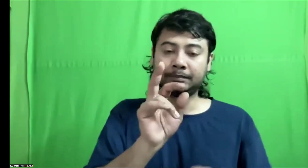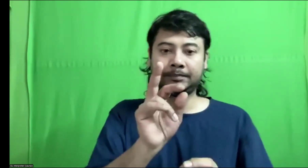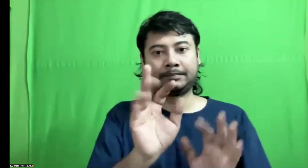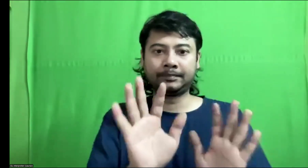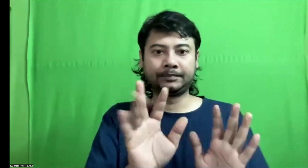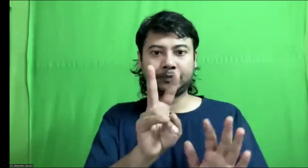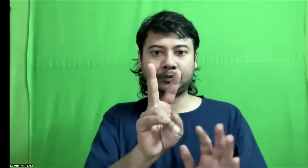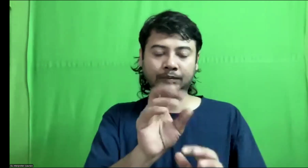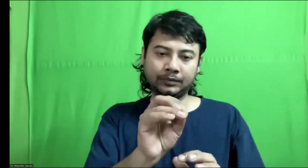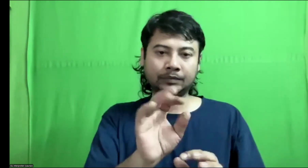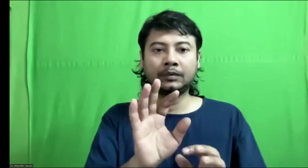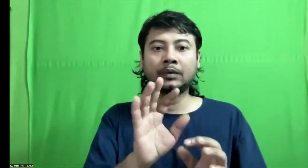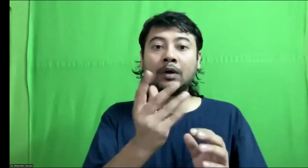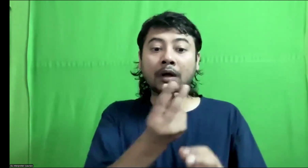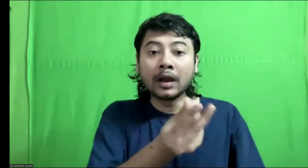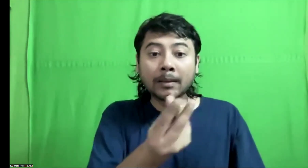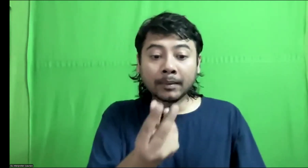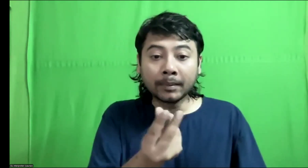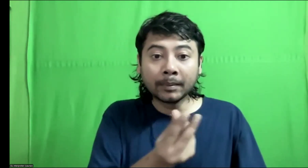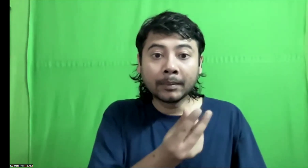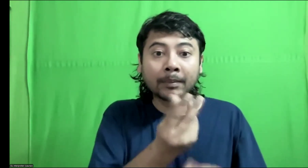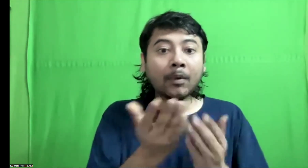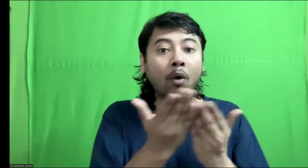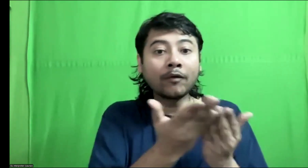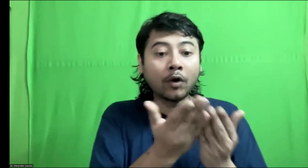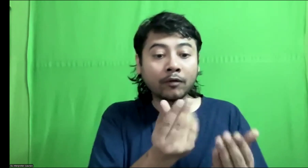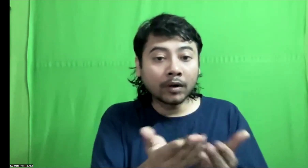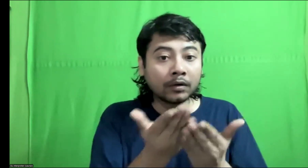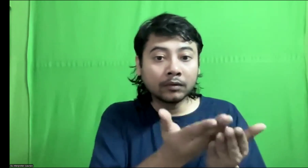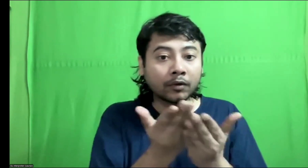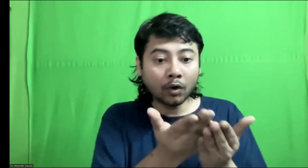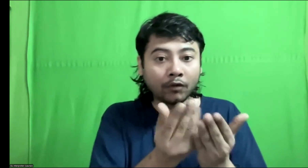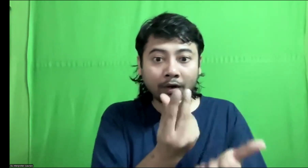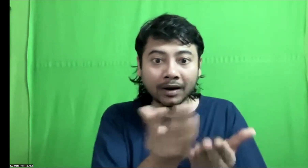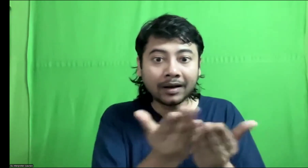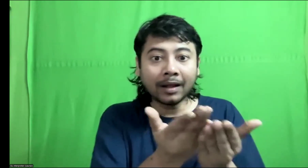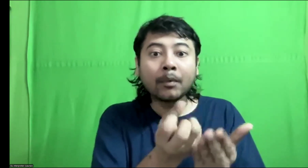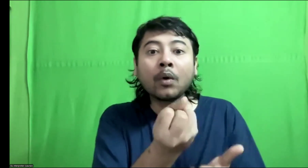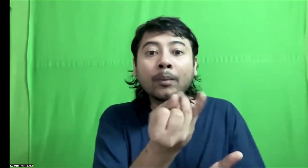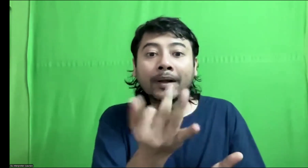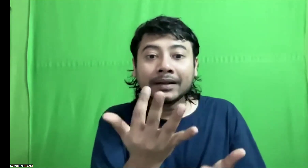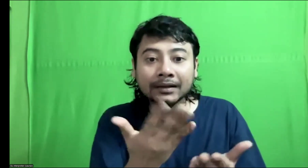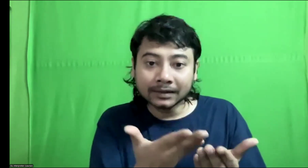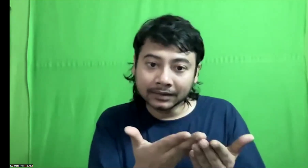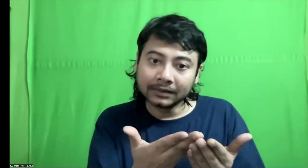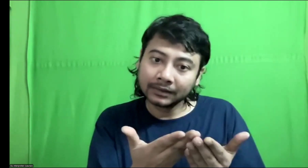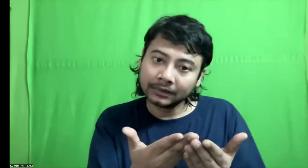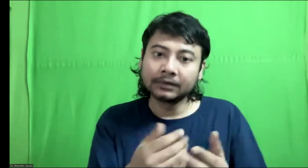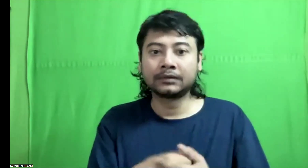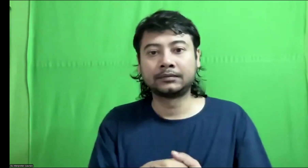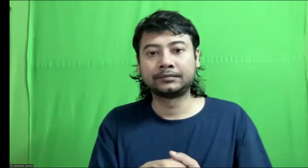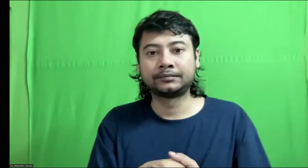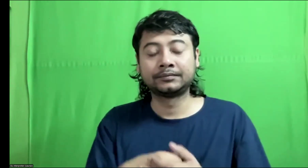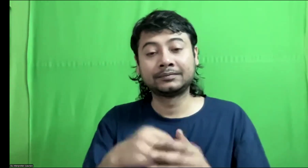If you can take help from your family to type that message, or if you can't, sign it and send it to me. But I want a report